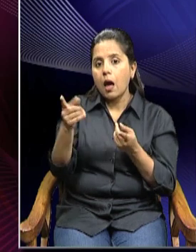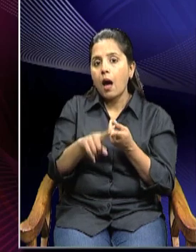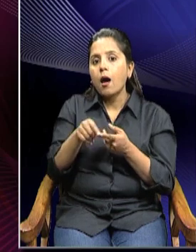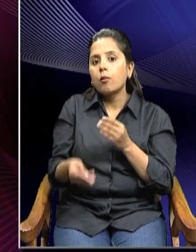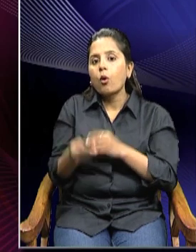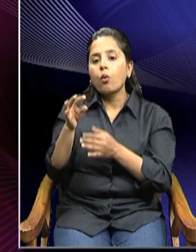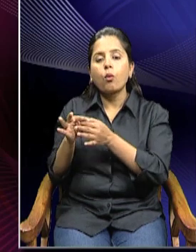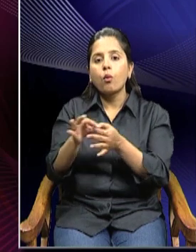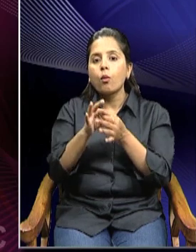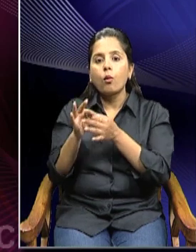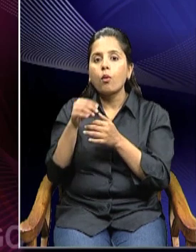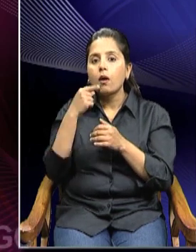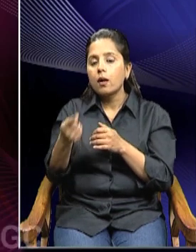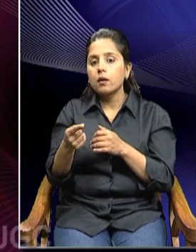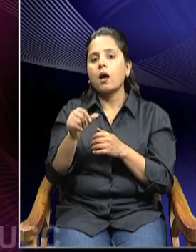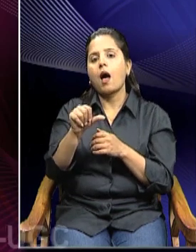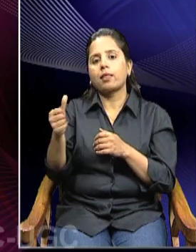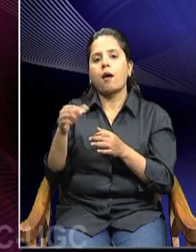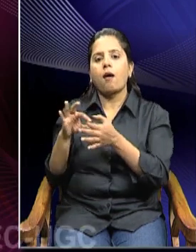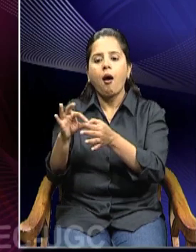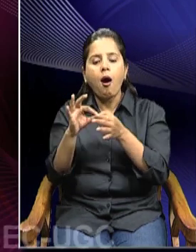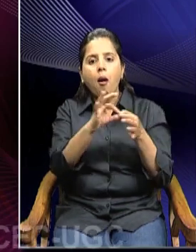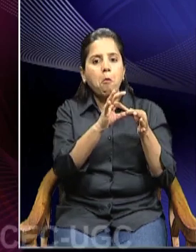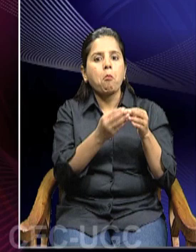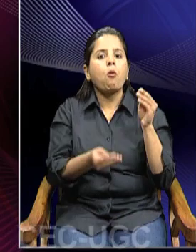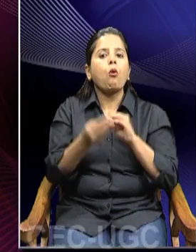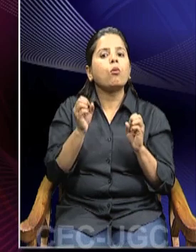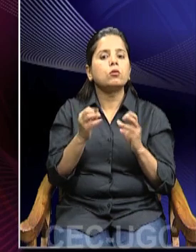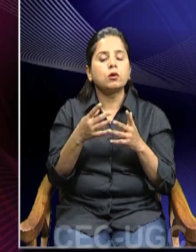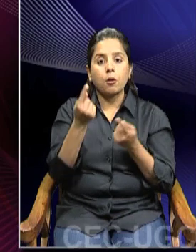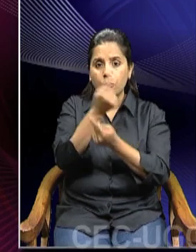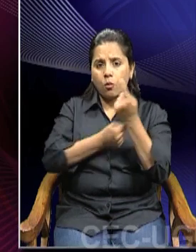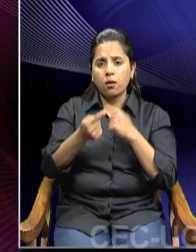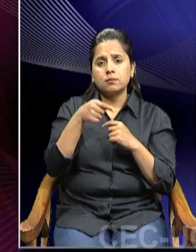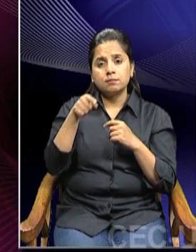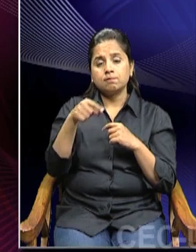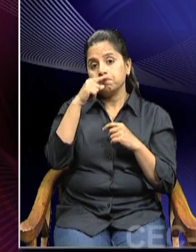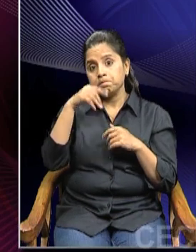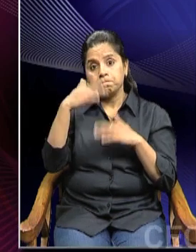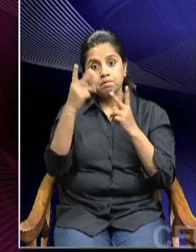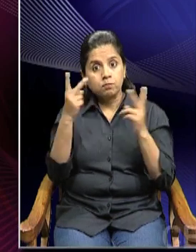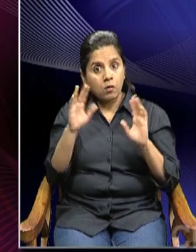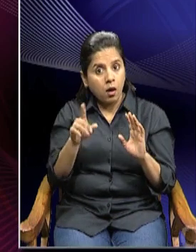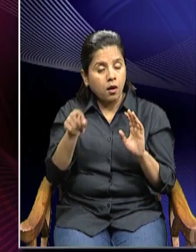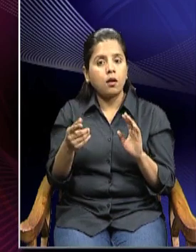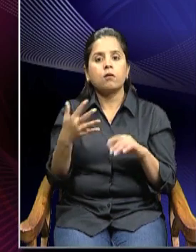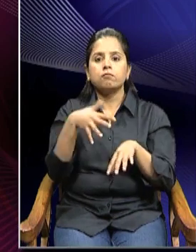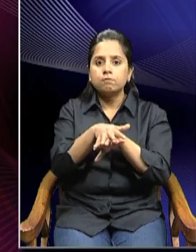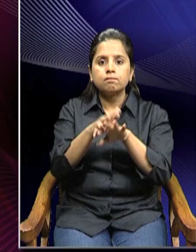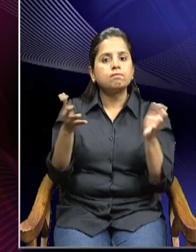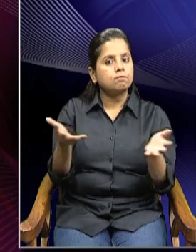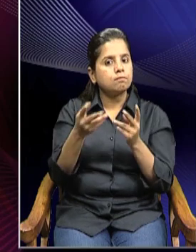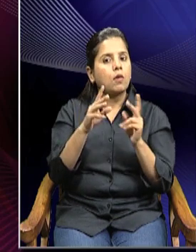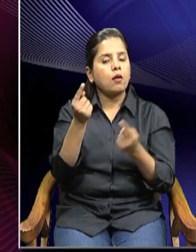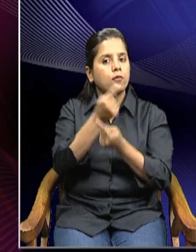increased cooperation in other areas. Political elites promote integration